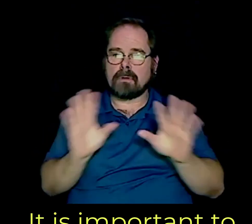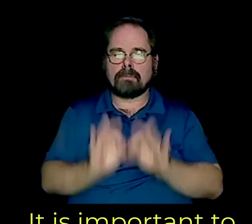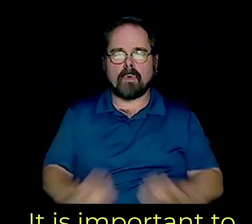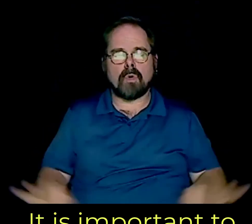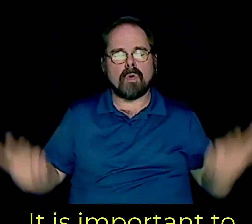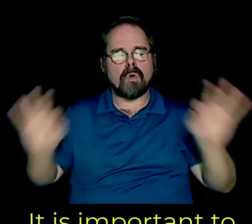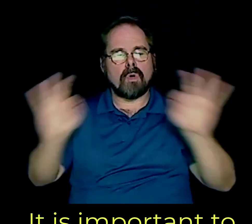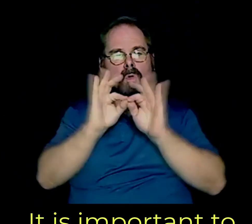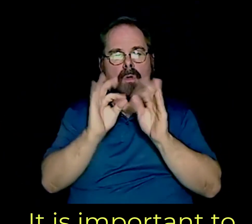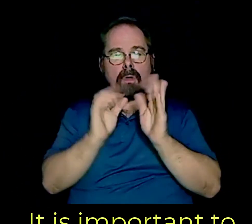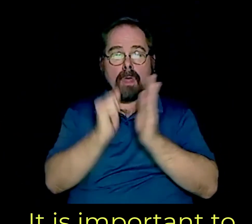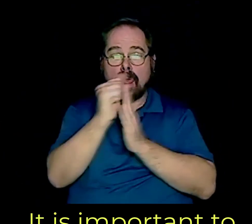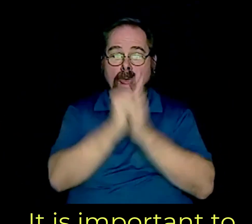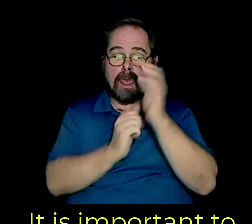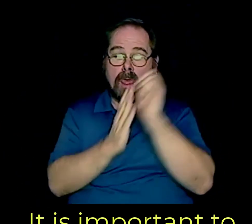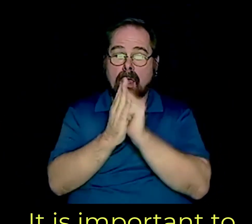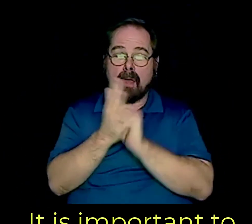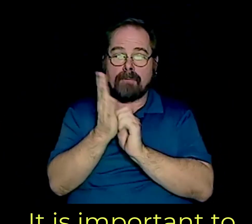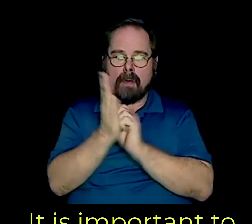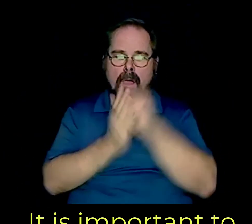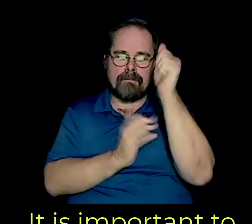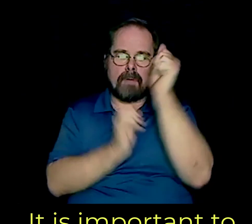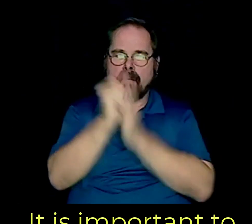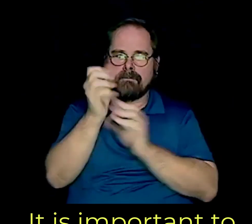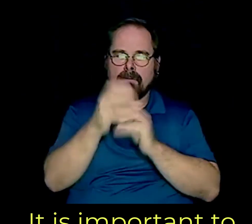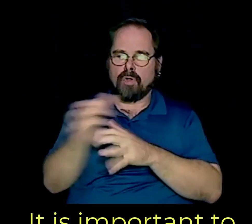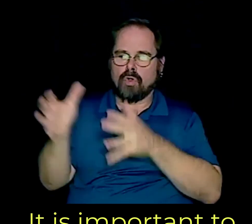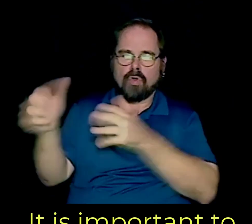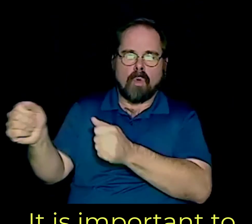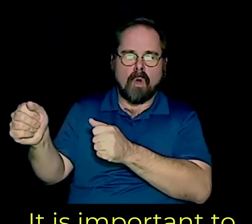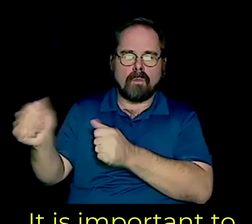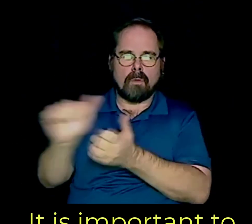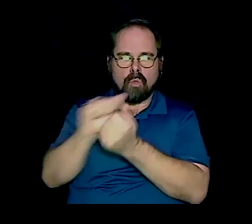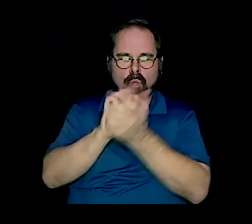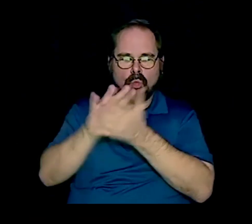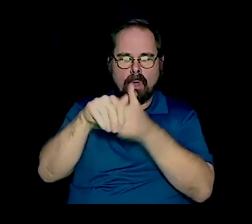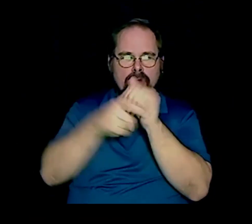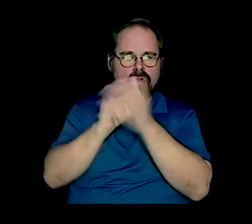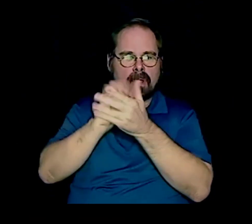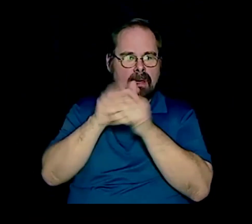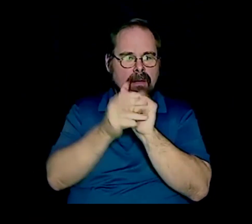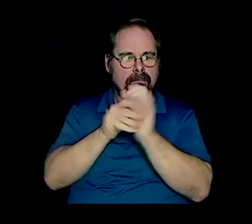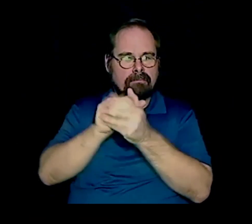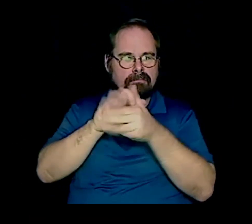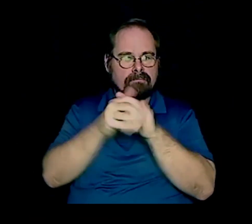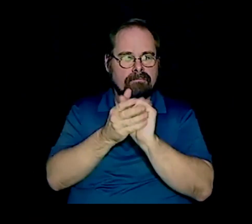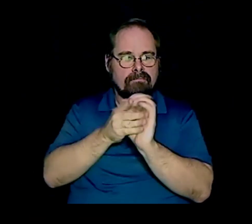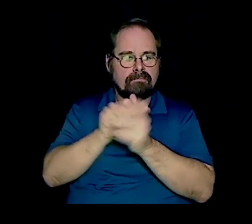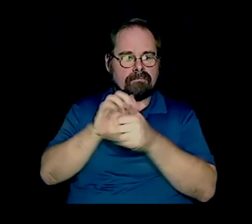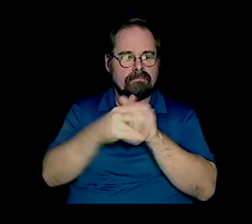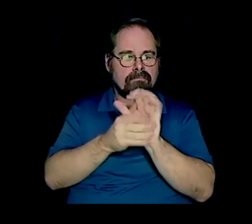When you're done talking, it's important that you dispose of the gloves properly and wash your hands.